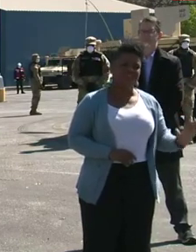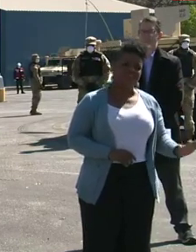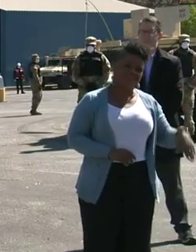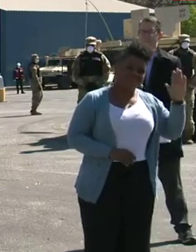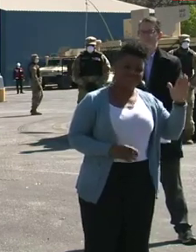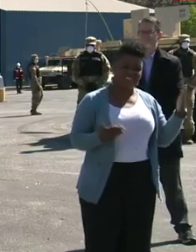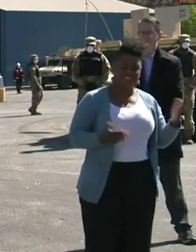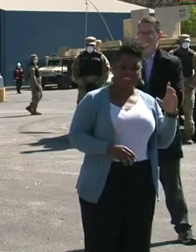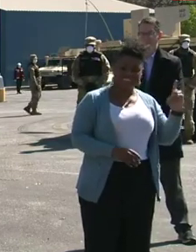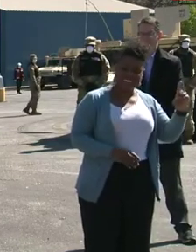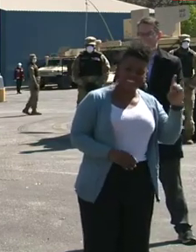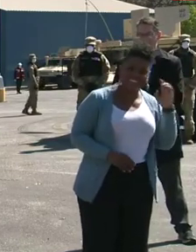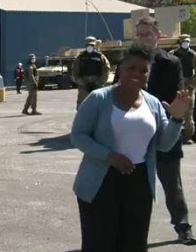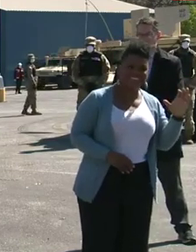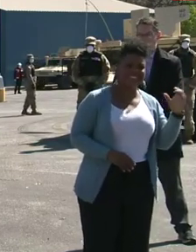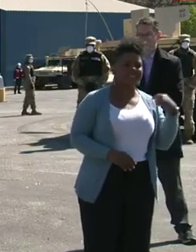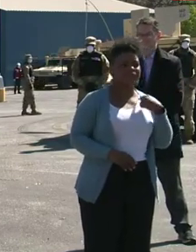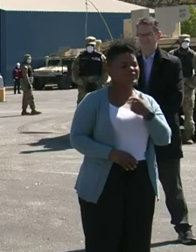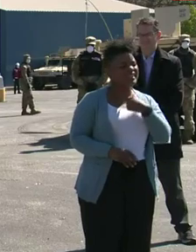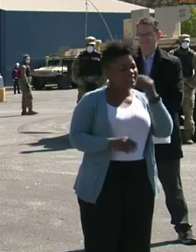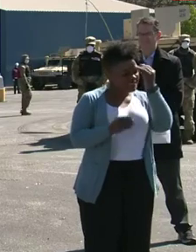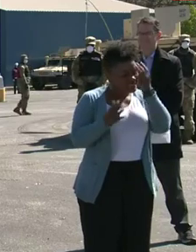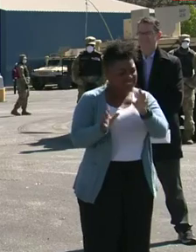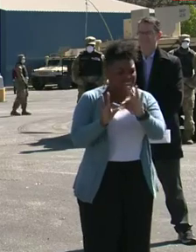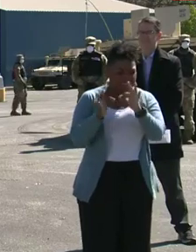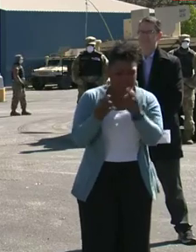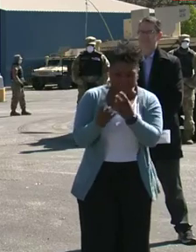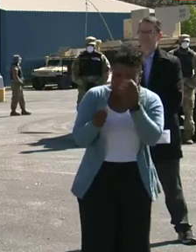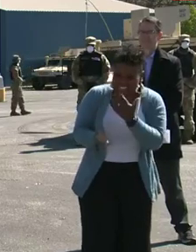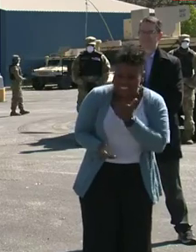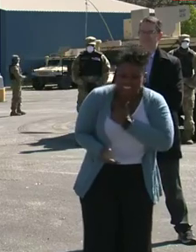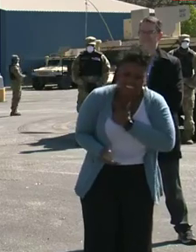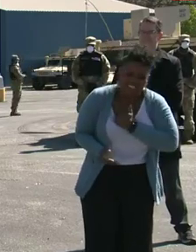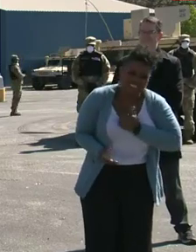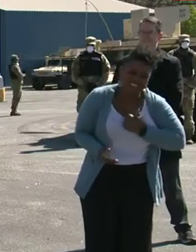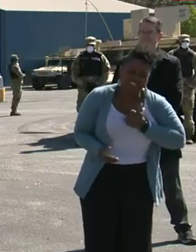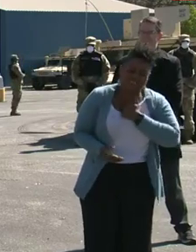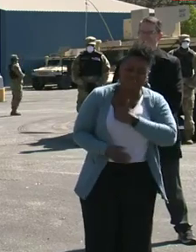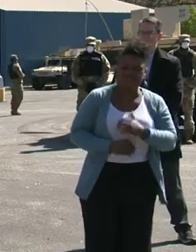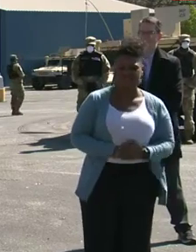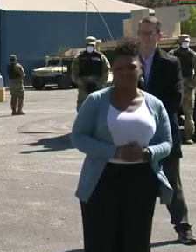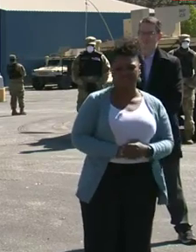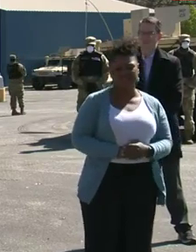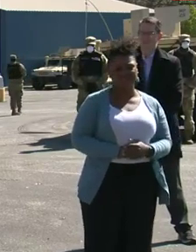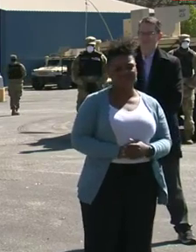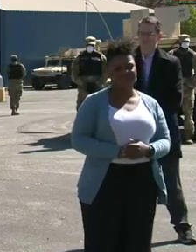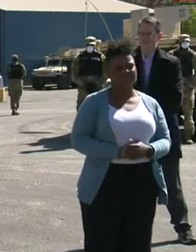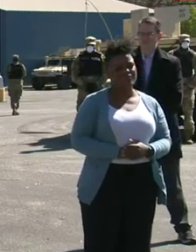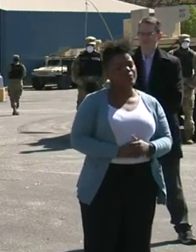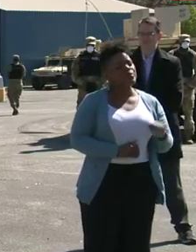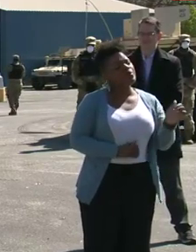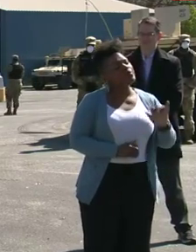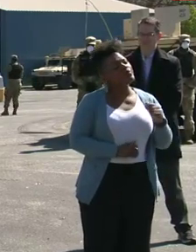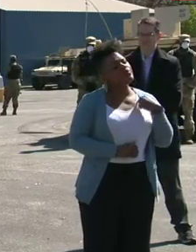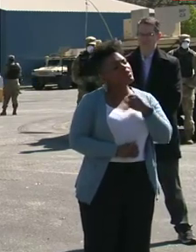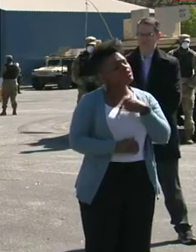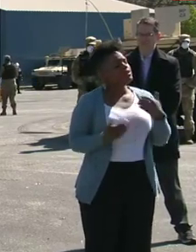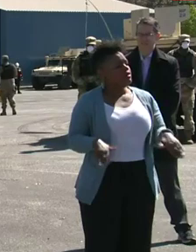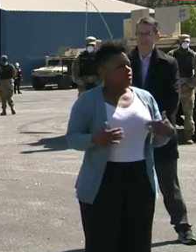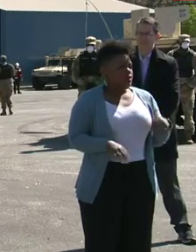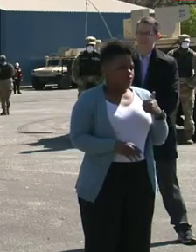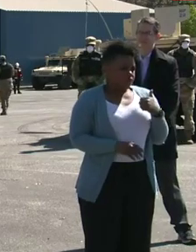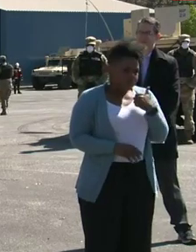his family and loved ones. We also share our very deep condolences to our team